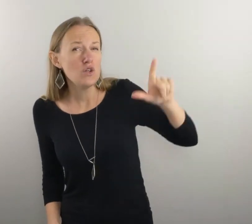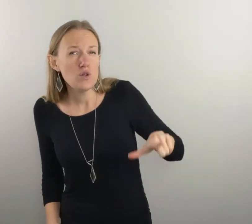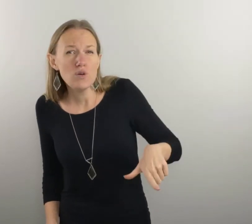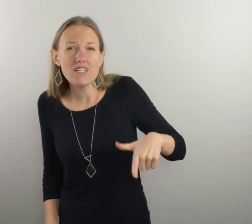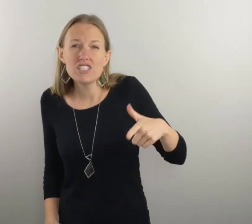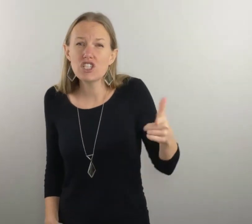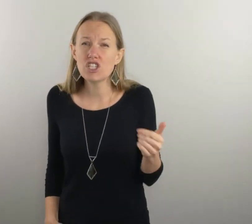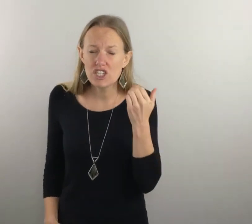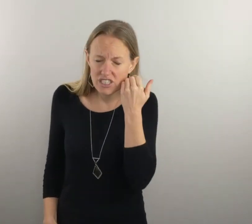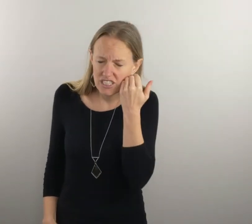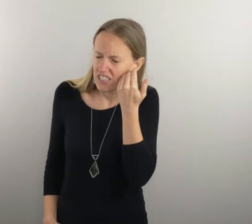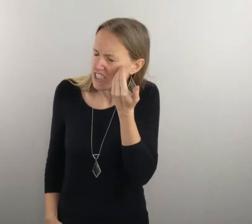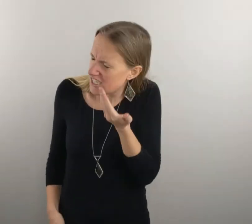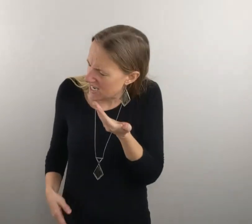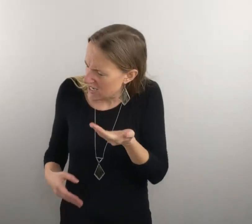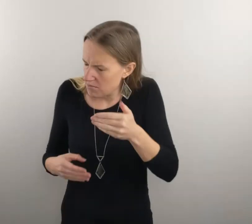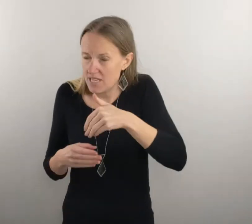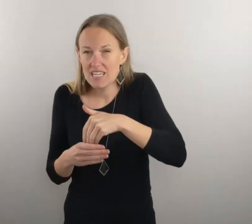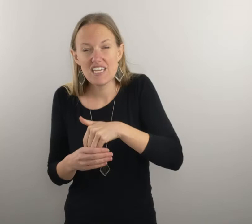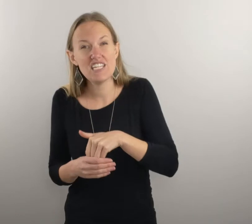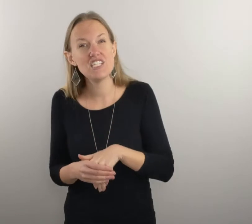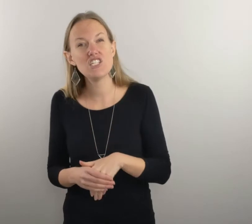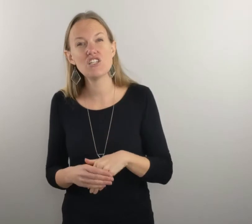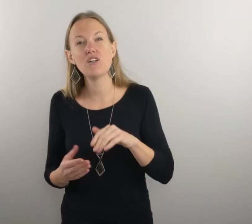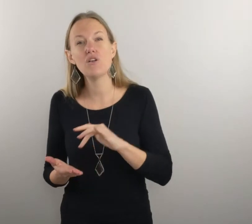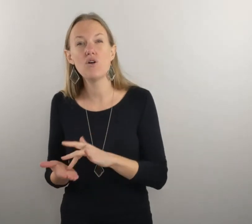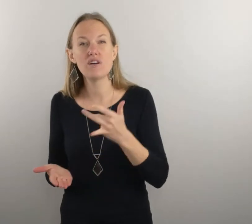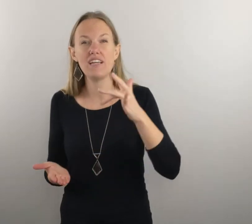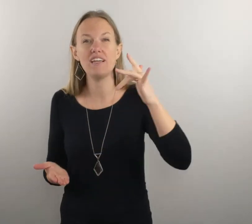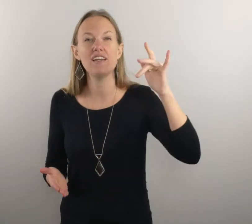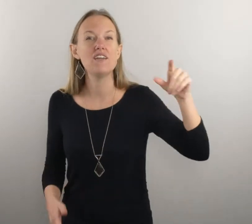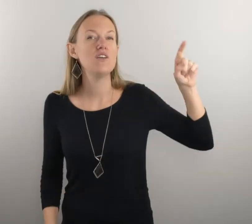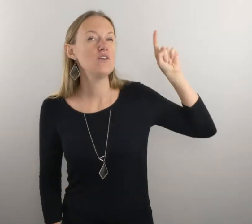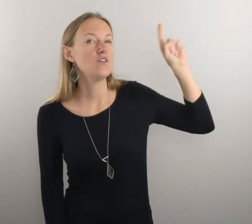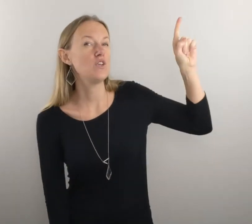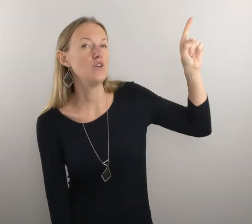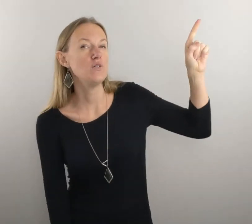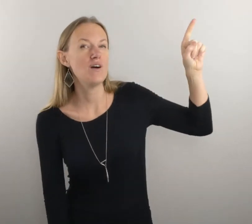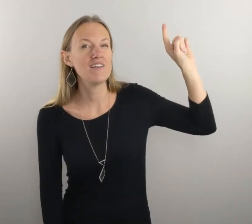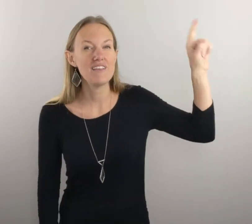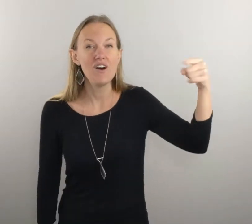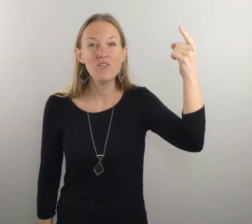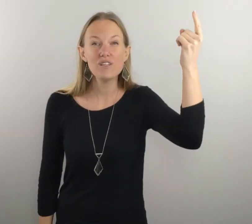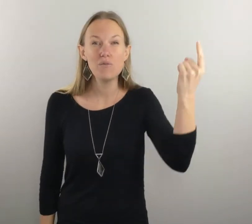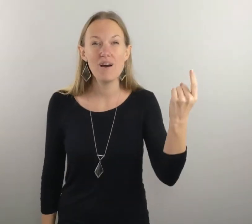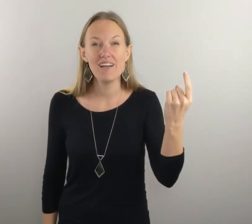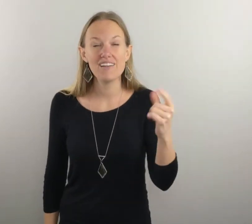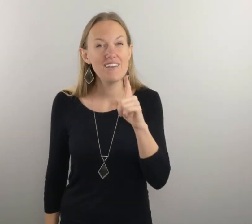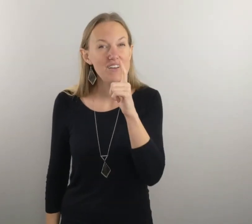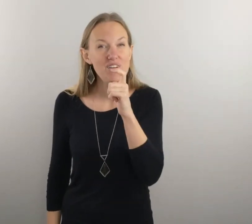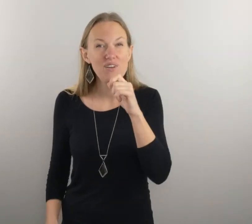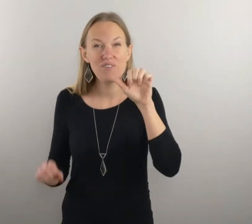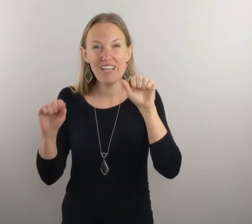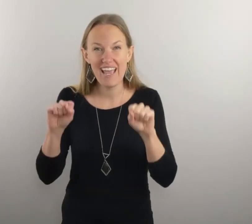You turn shame into glory. You are the only one who